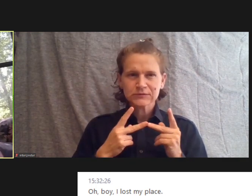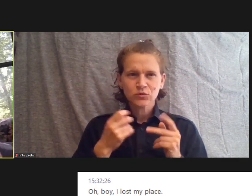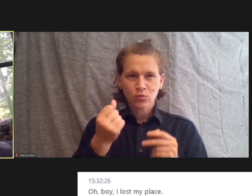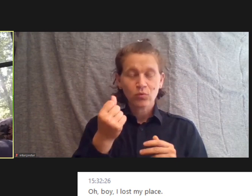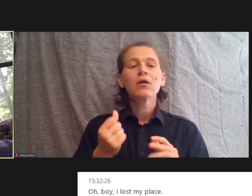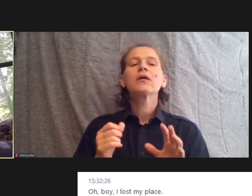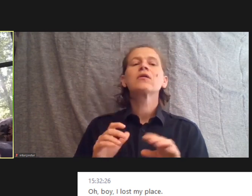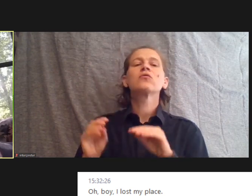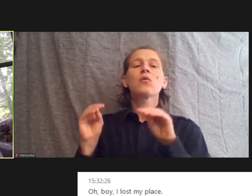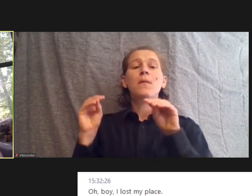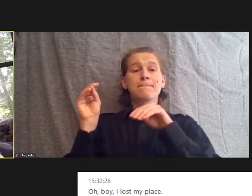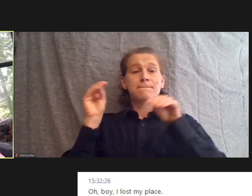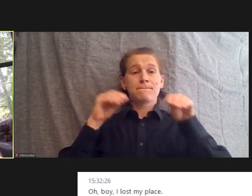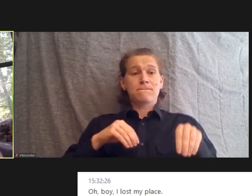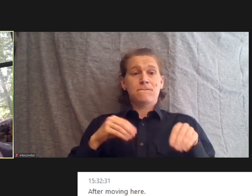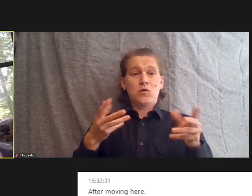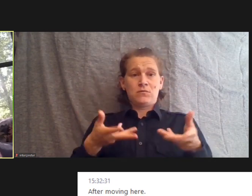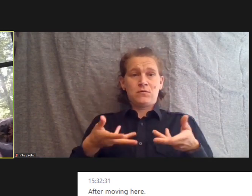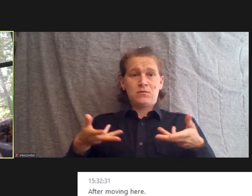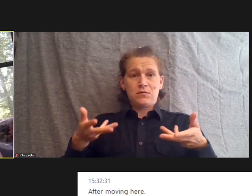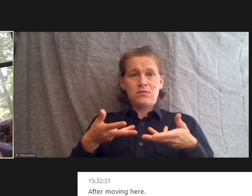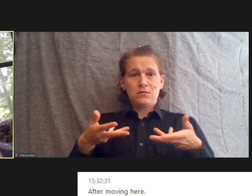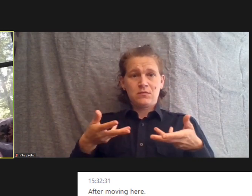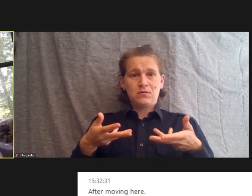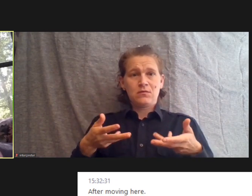After moving here, Kim